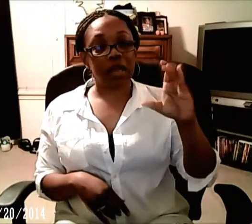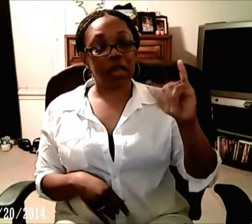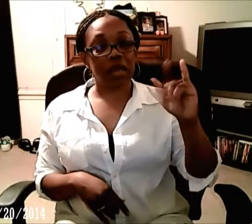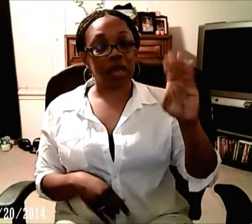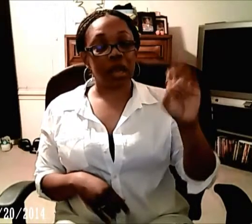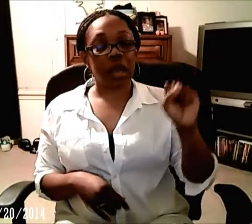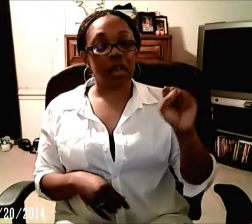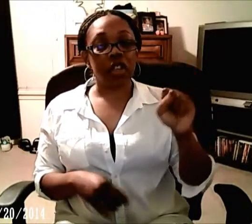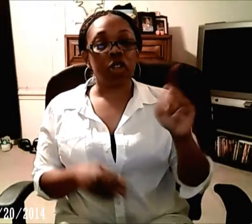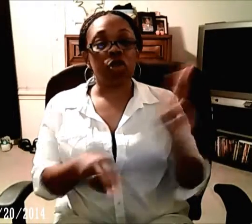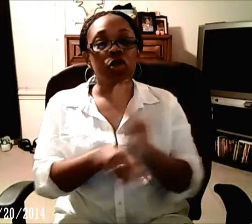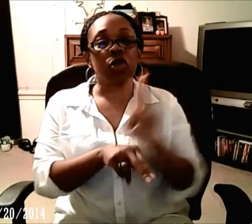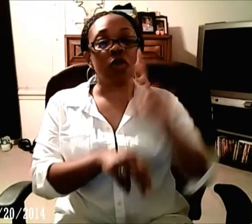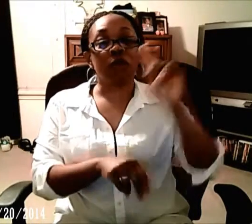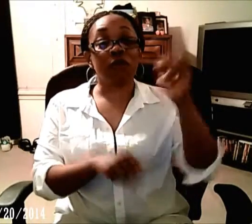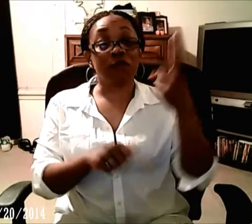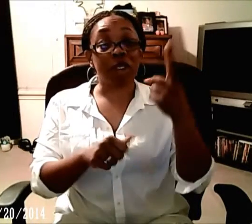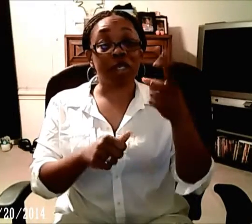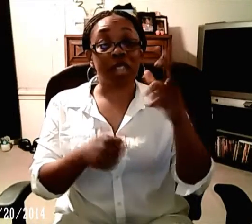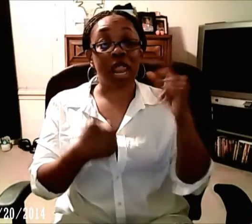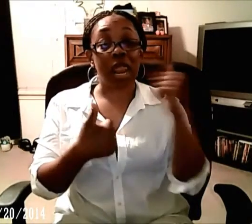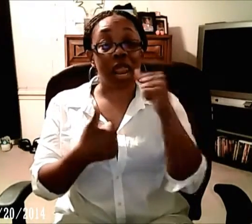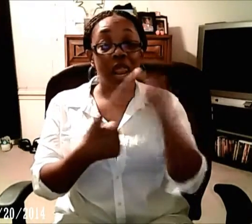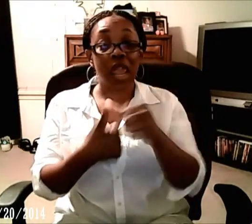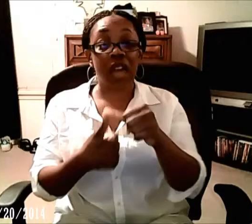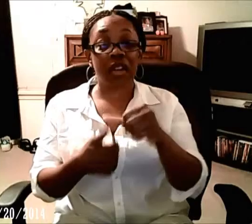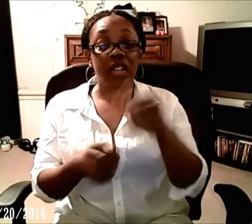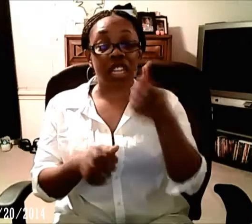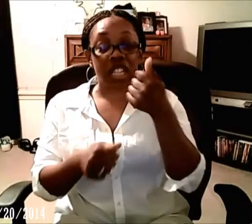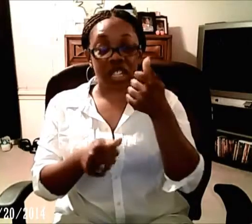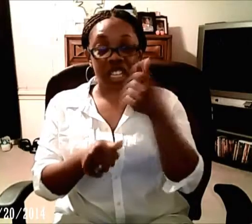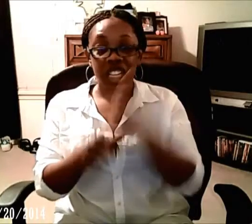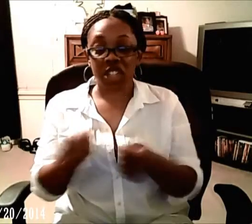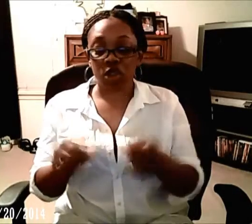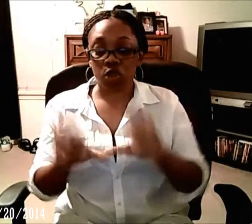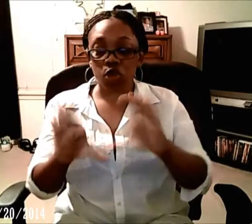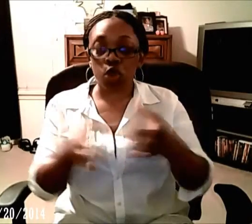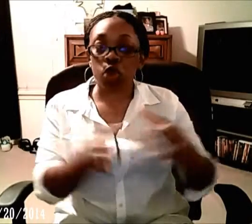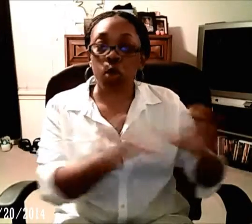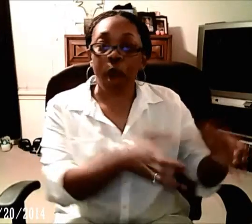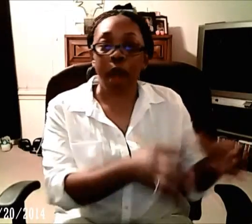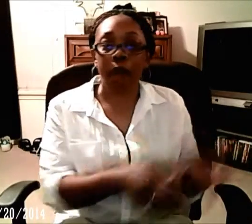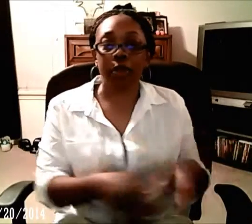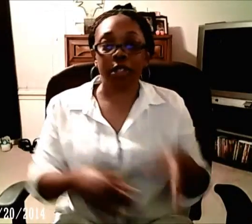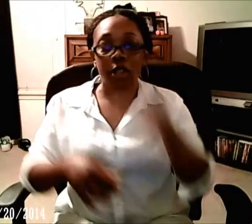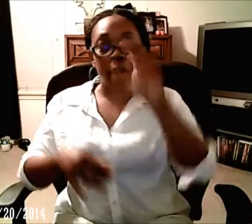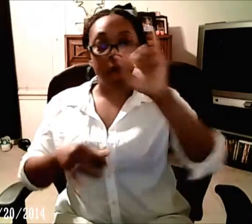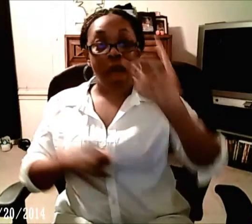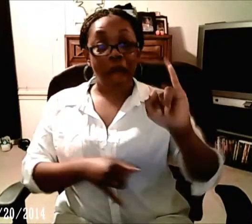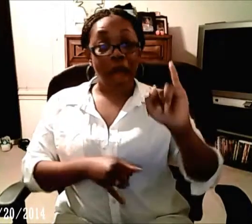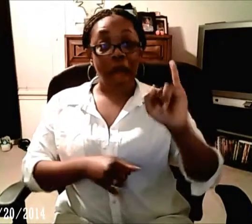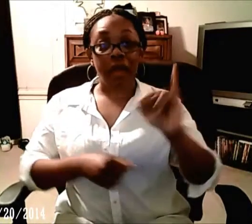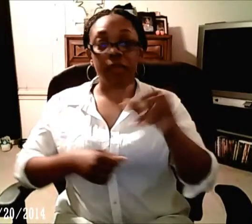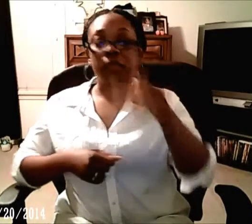work your way down, and then east across the country. So I, Inuit, know